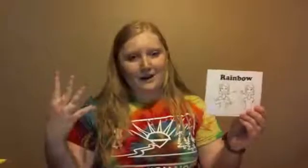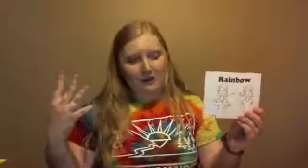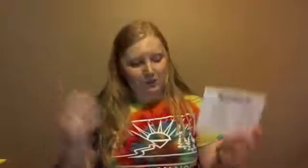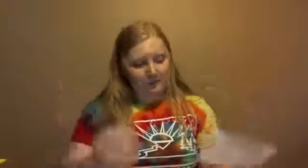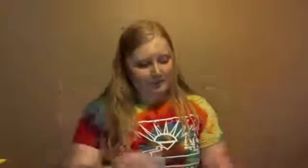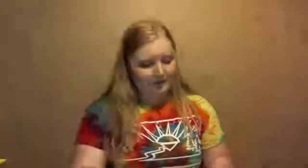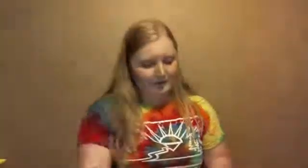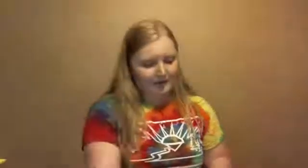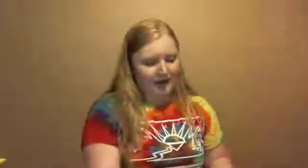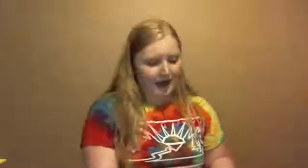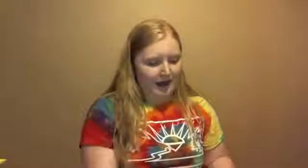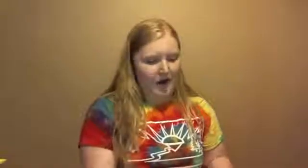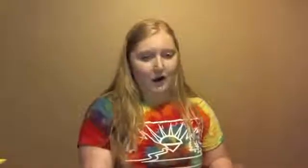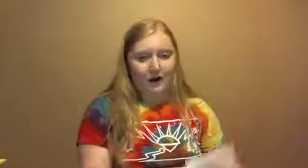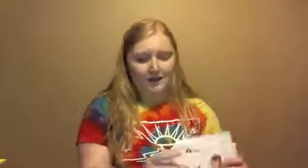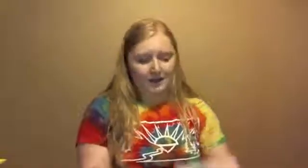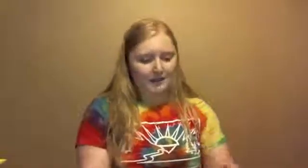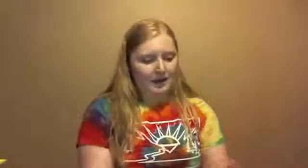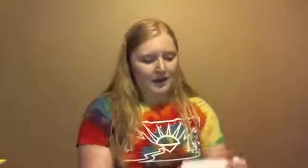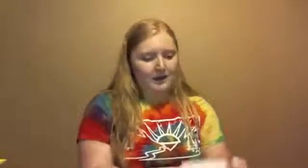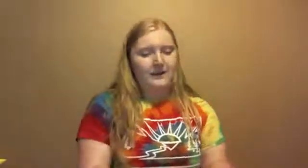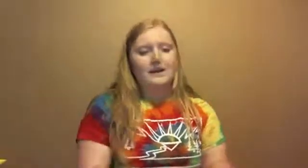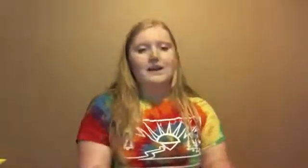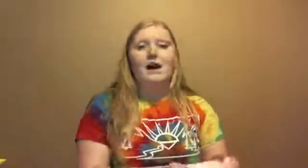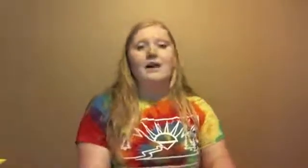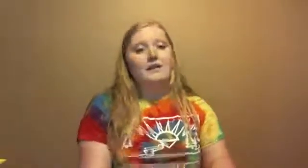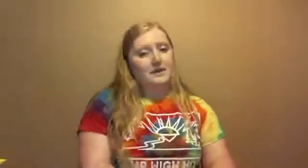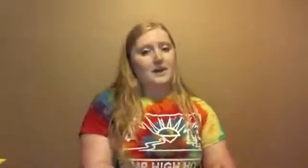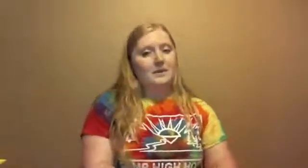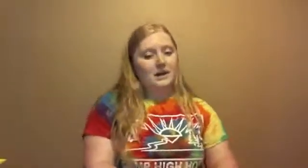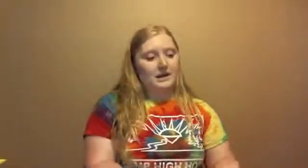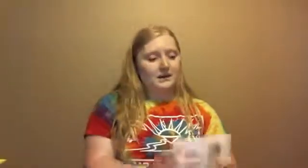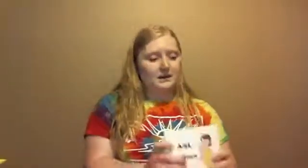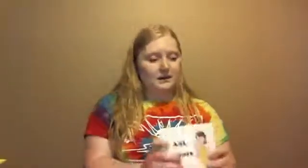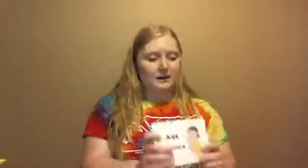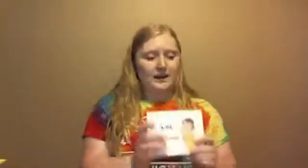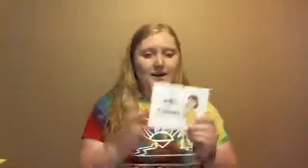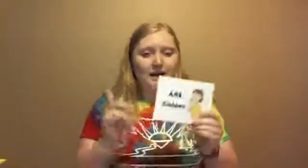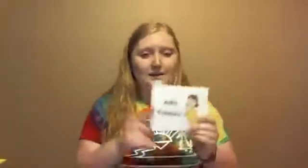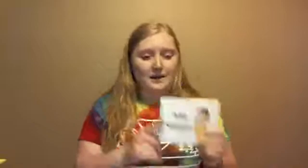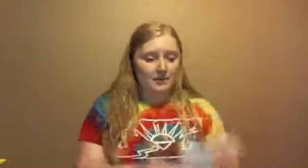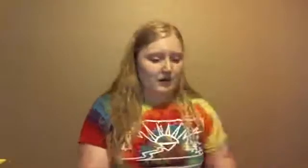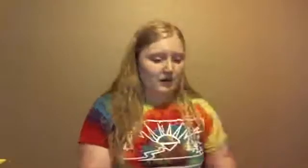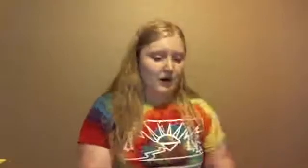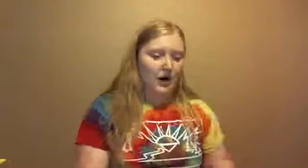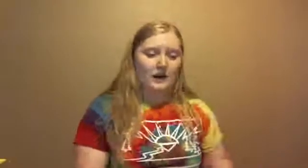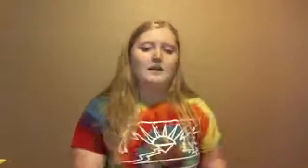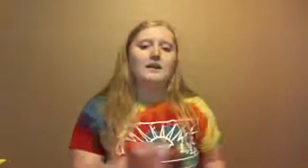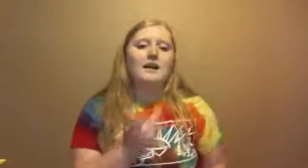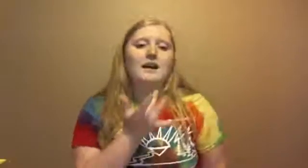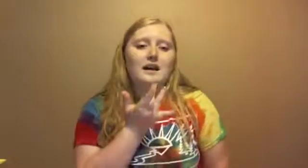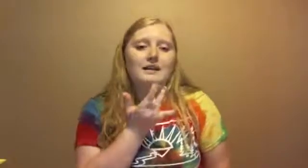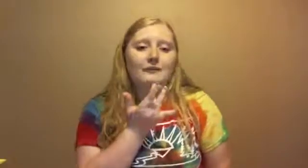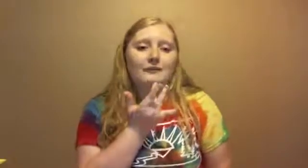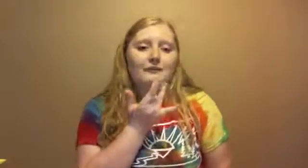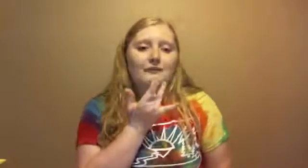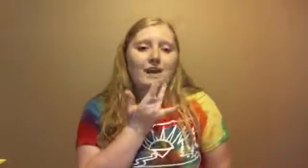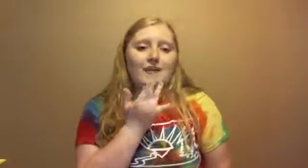rainbow. Okay, awesome. And then the other sign we're going to need to know today that I didn't put in the cards is